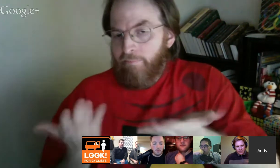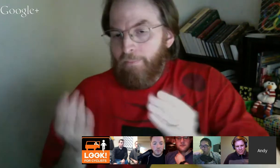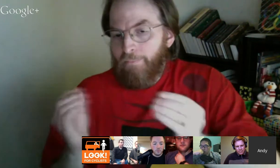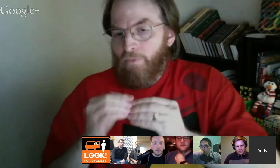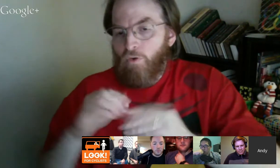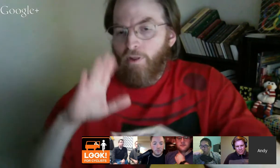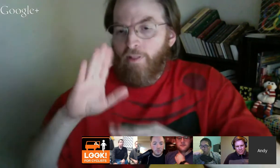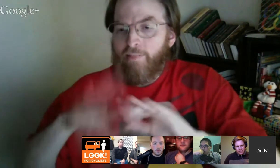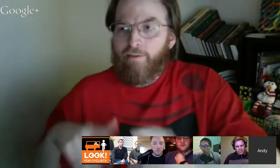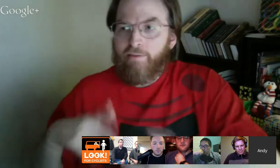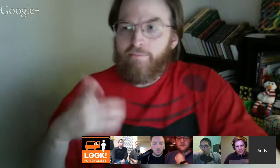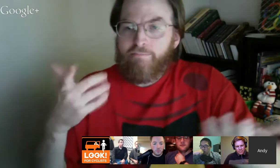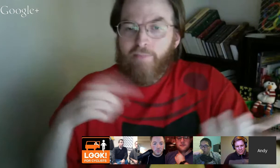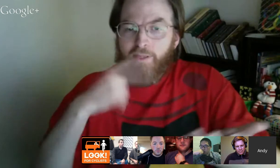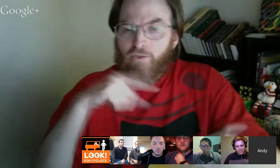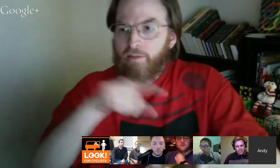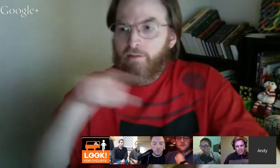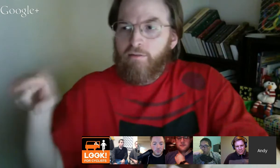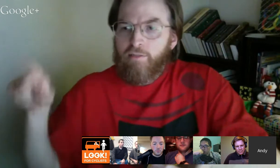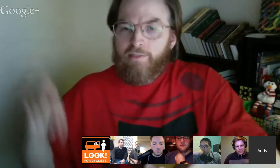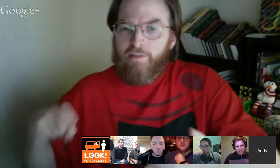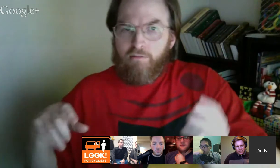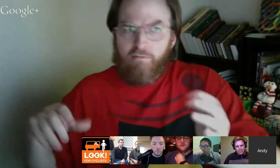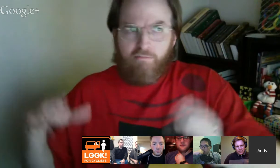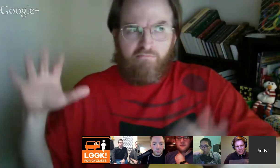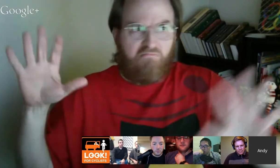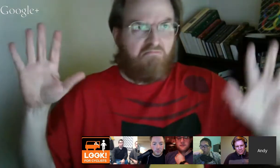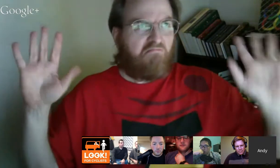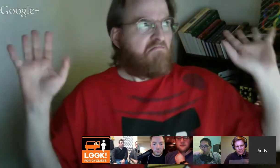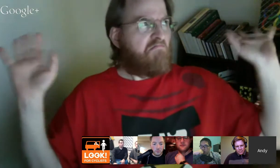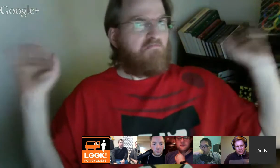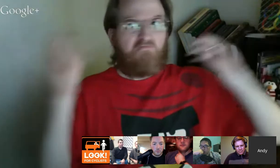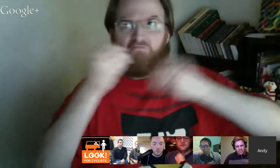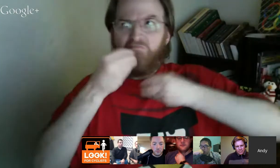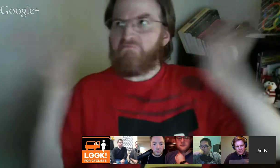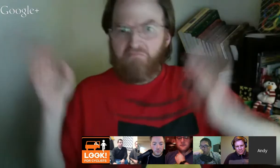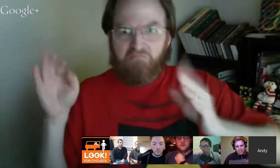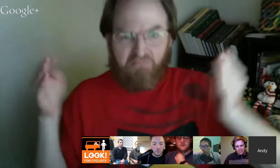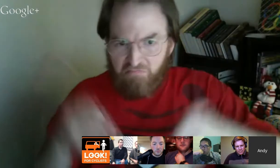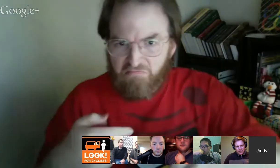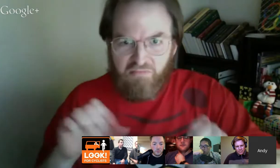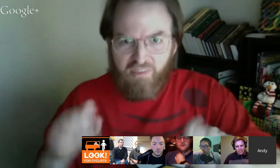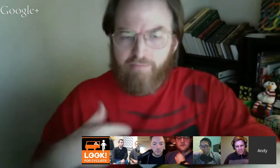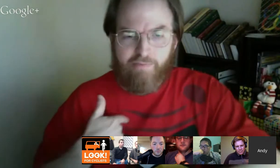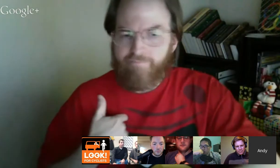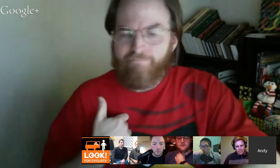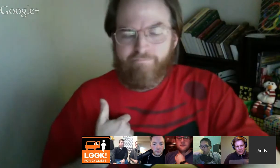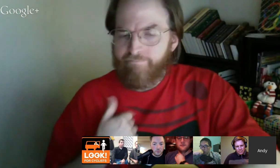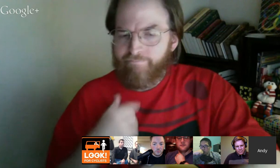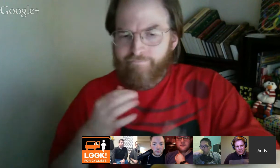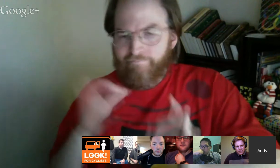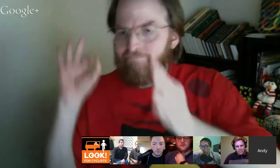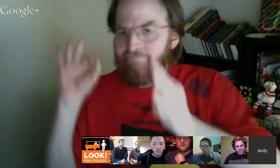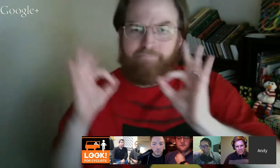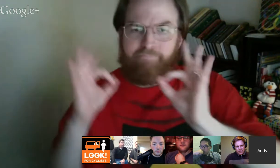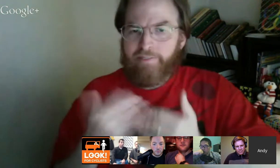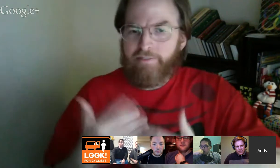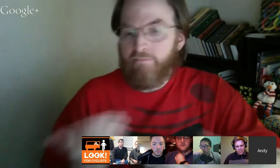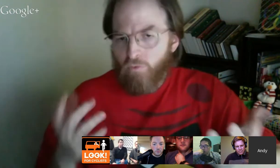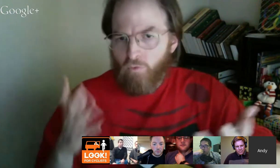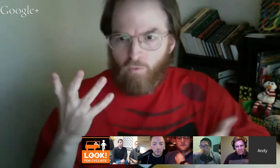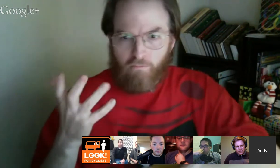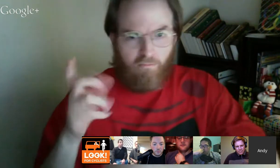my perspective. You know, maybe more than some other hearing developers might use, or, you know, hearing developers might not be bothered